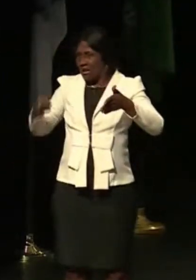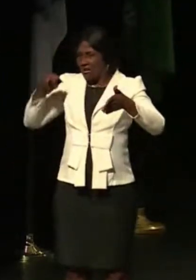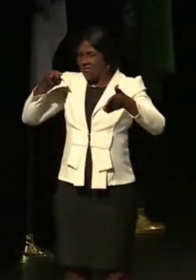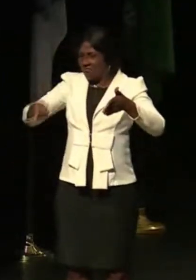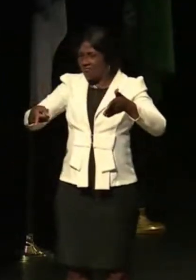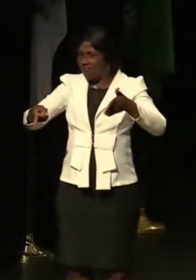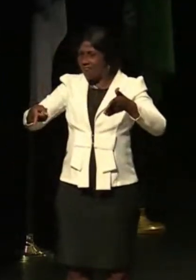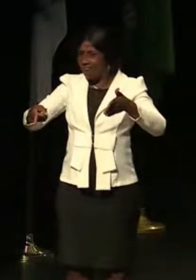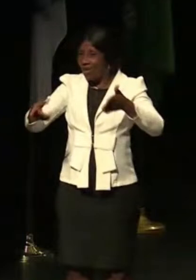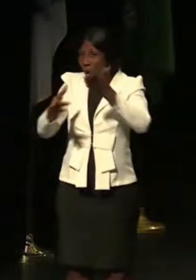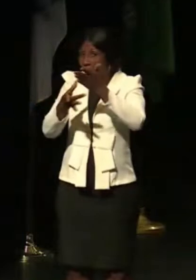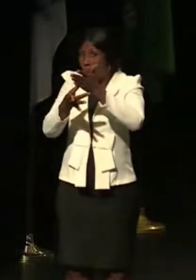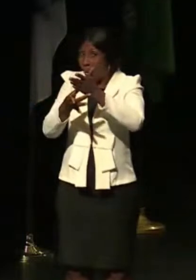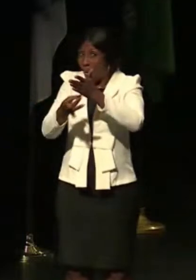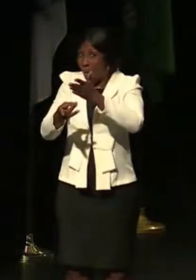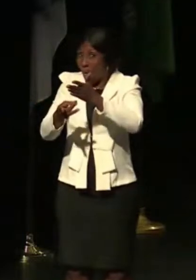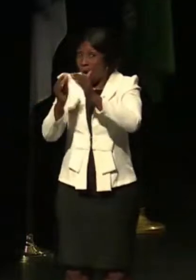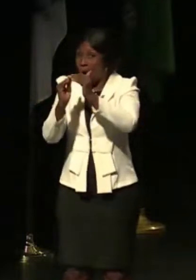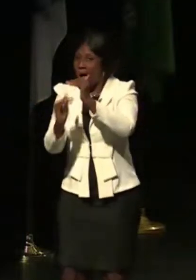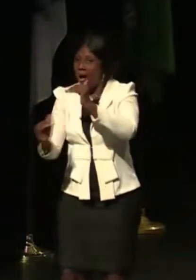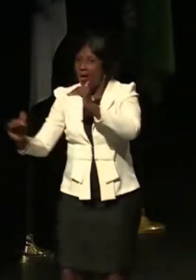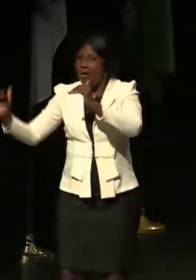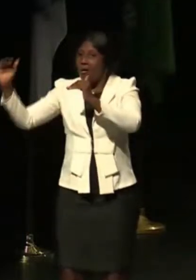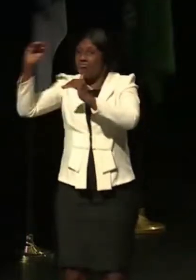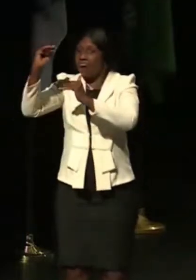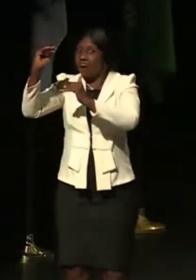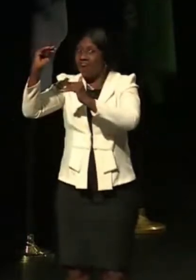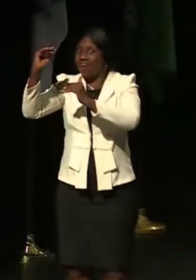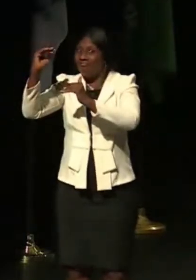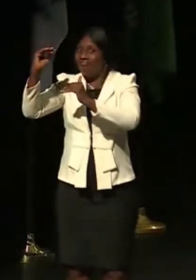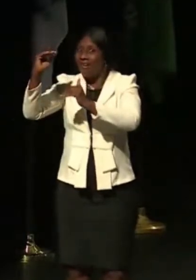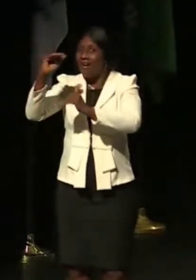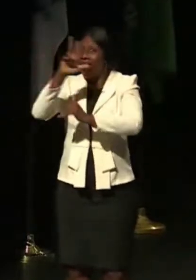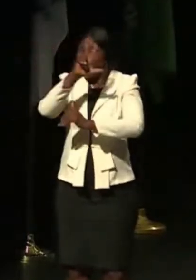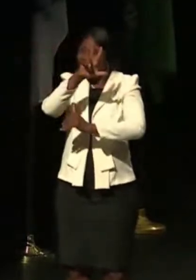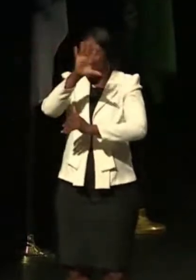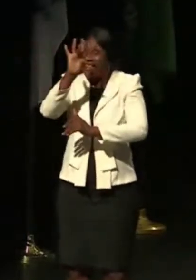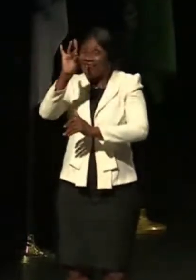oil earnings by 38% during this